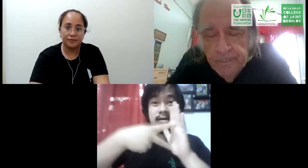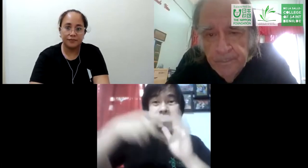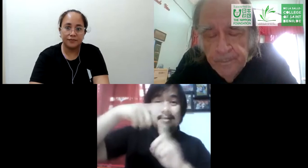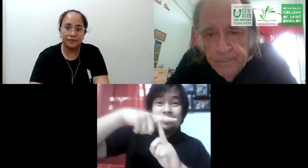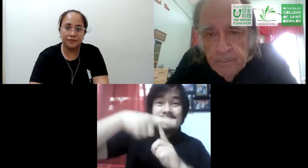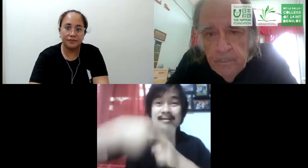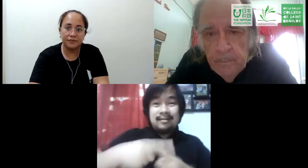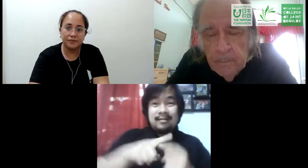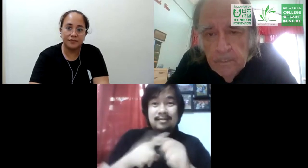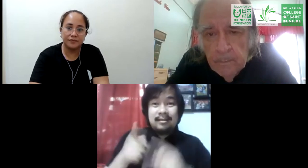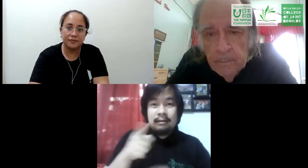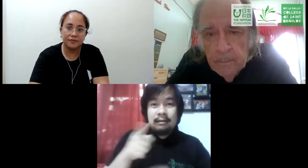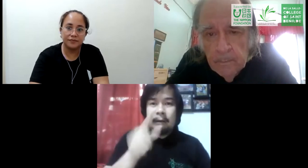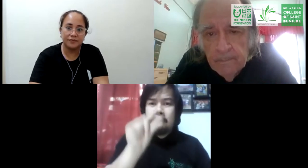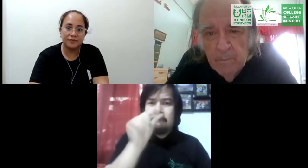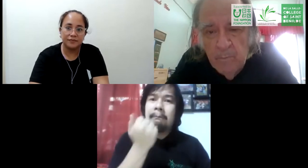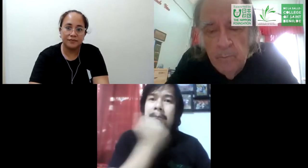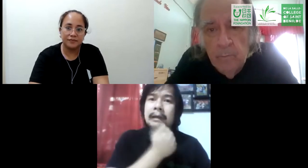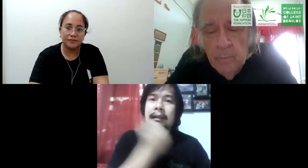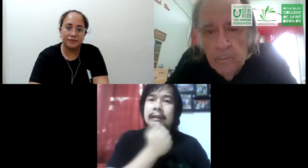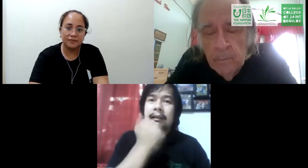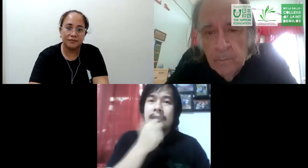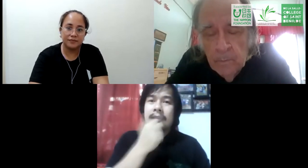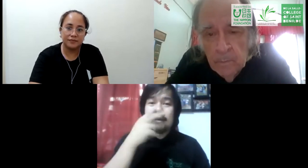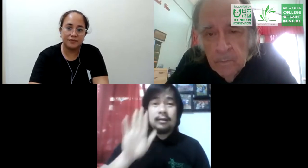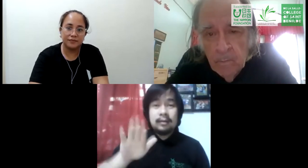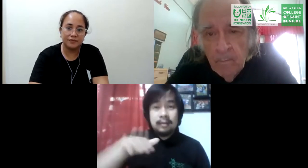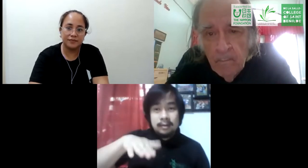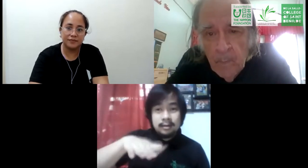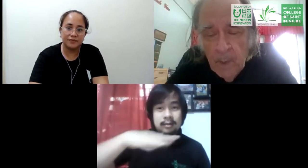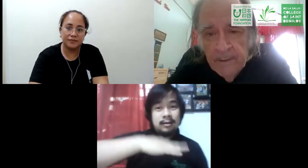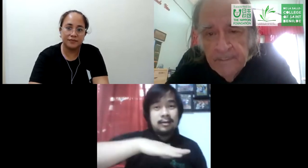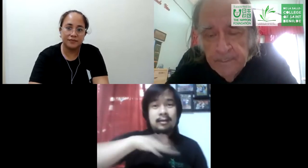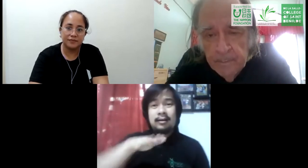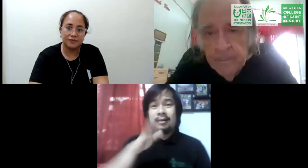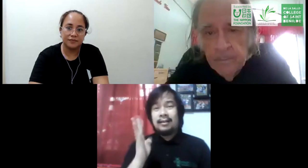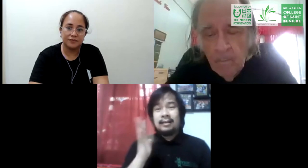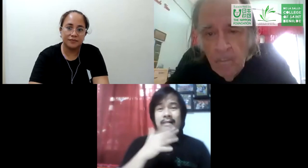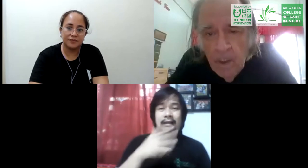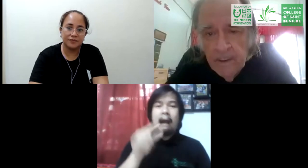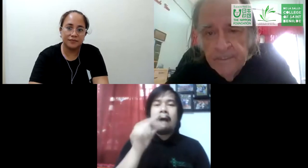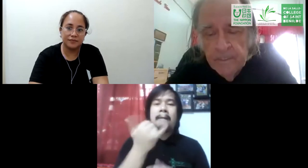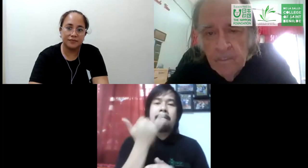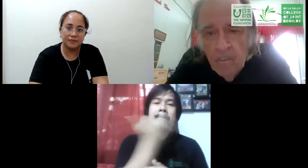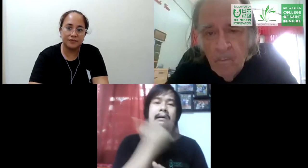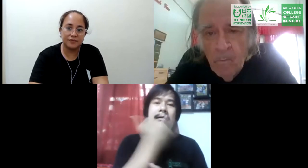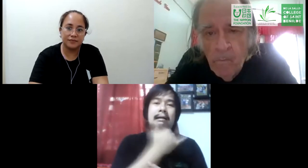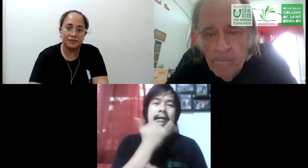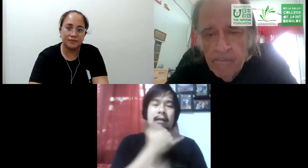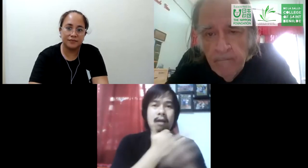we can have like all the information there. And so we're double checking even the symbols, like where the hand orientations